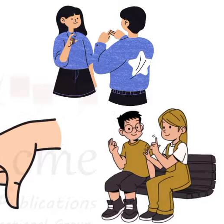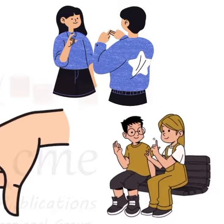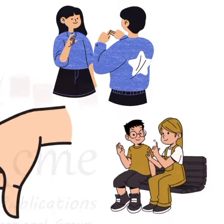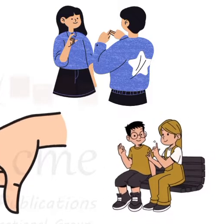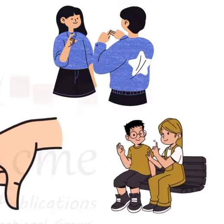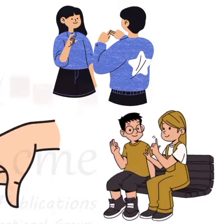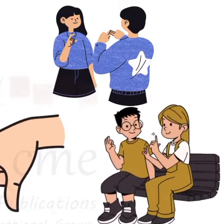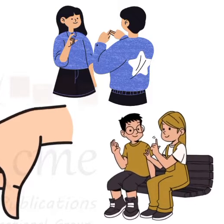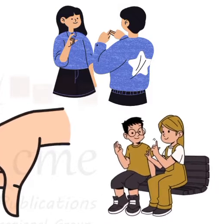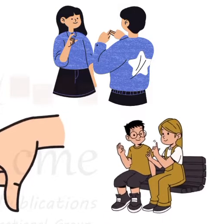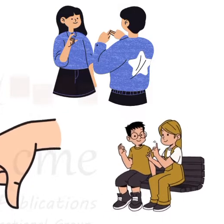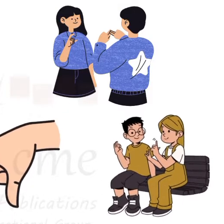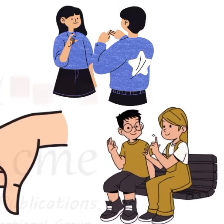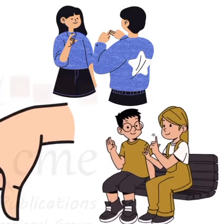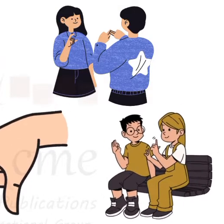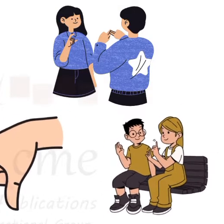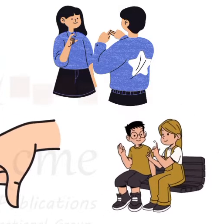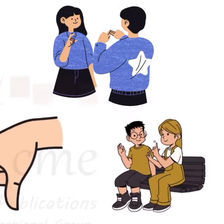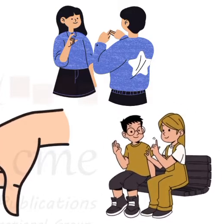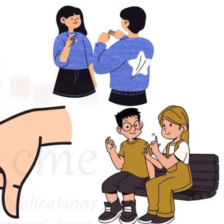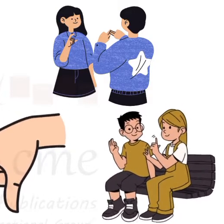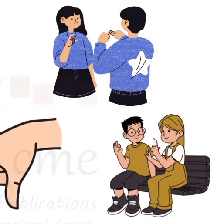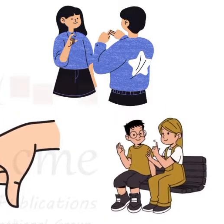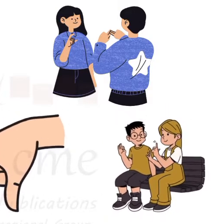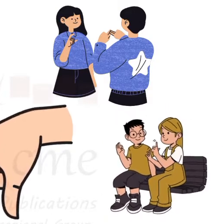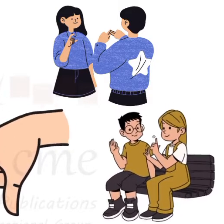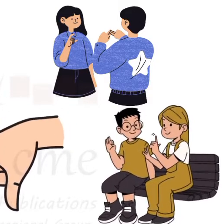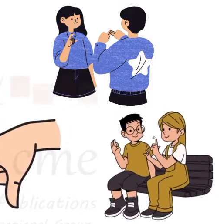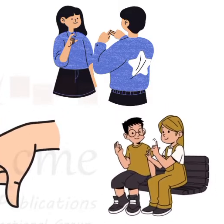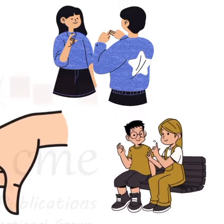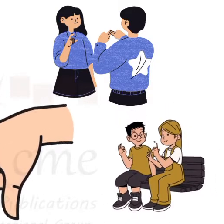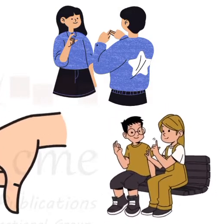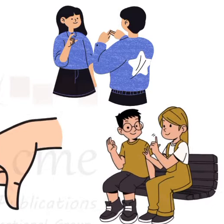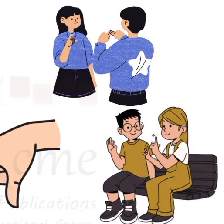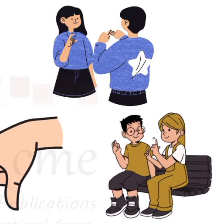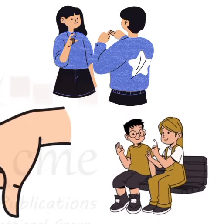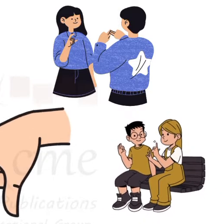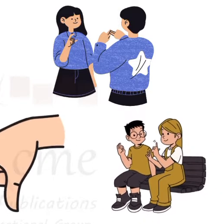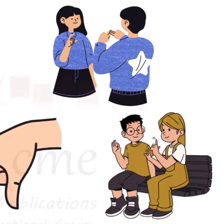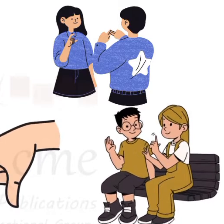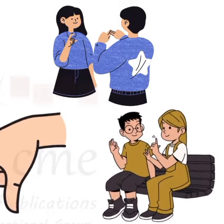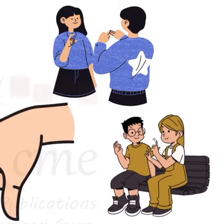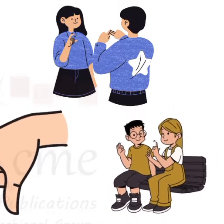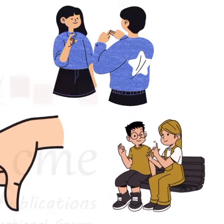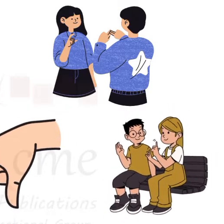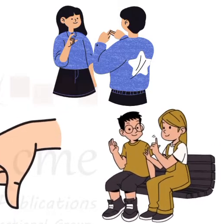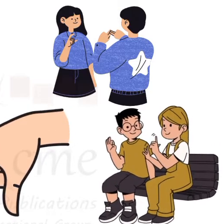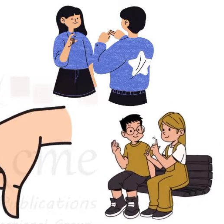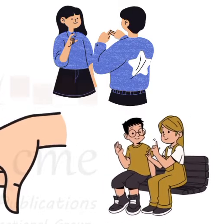Personally, I don't really think Q looks like much. I like to remember the sign for Q by thinking, I need to pick up a quarter from the ground.